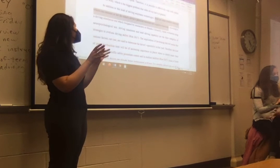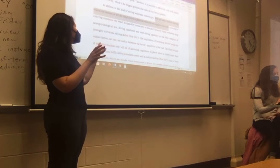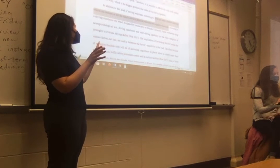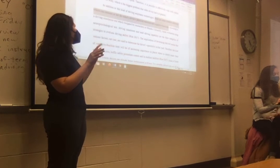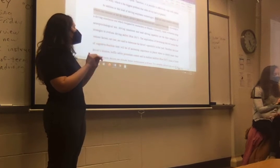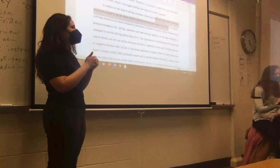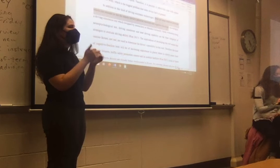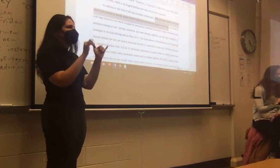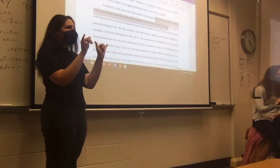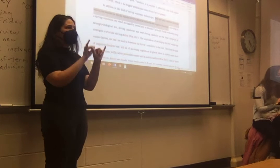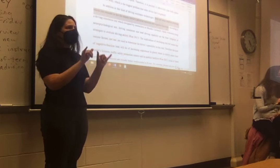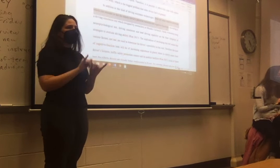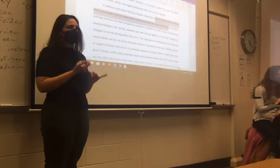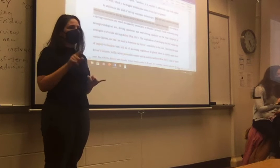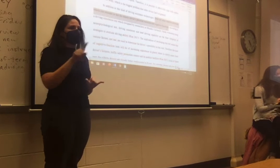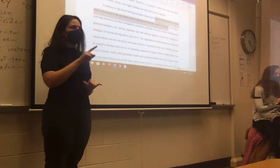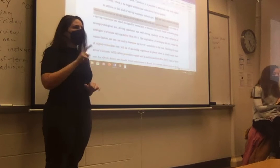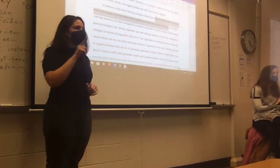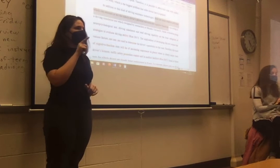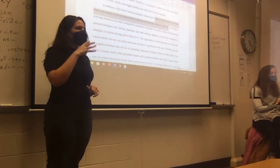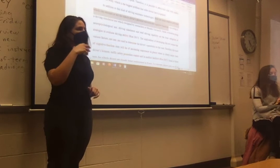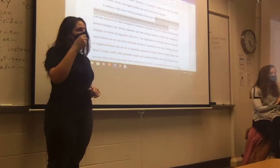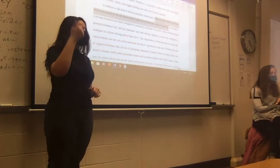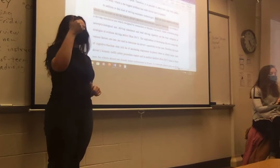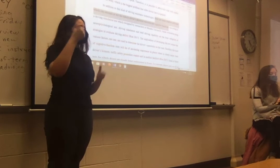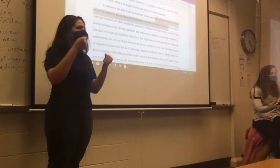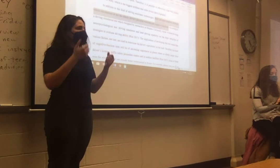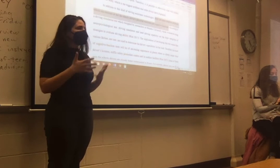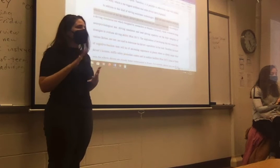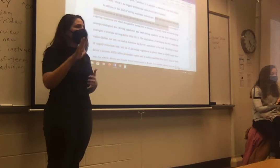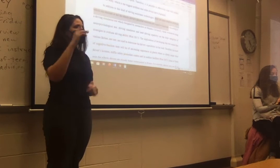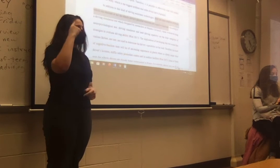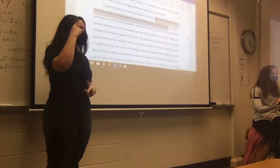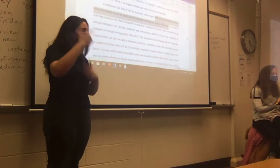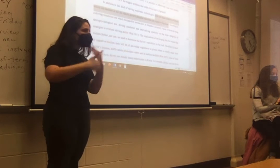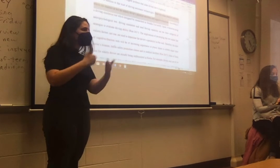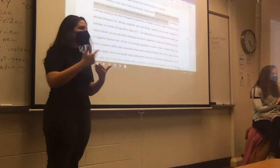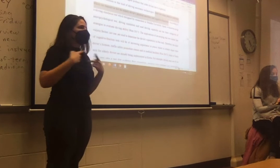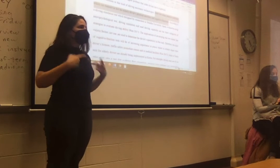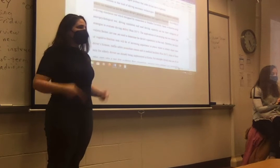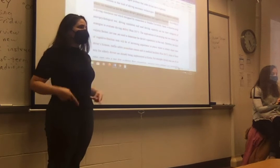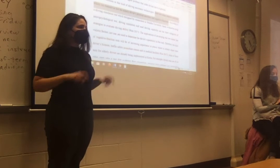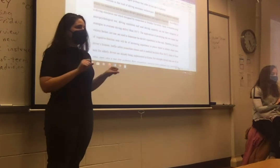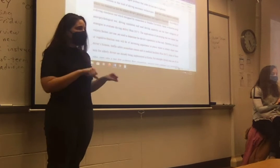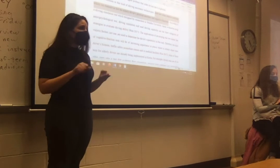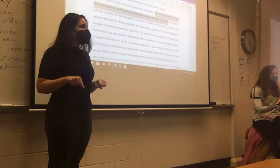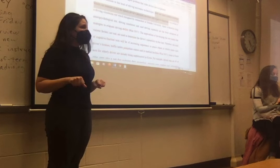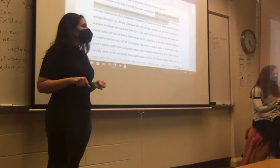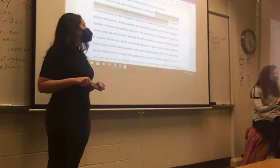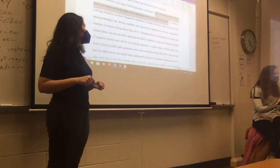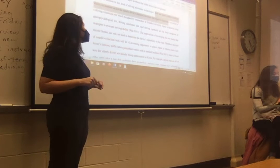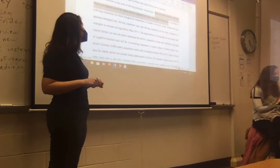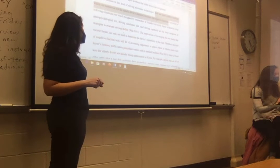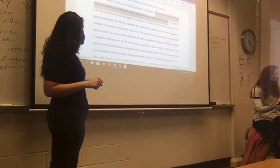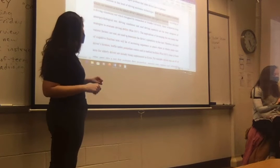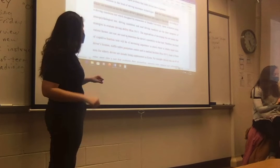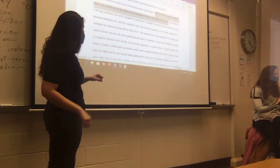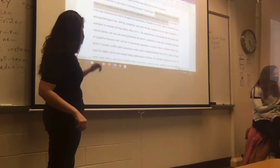physical reactions and cognitive functions. Then we have some studies that have been done related to this